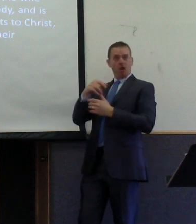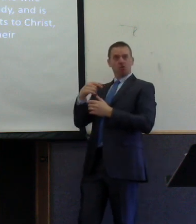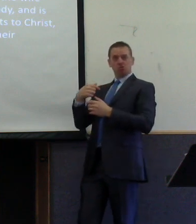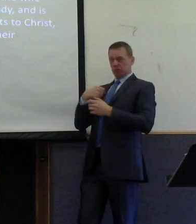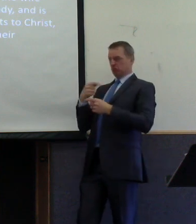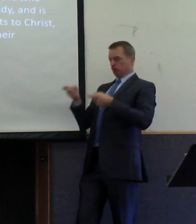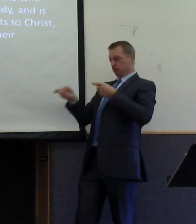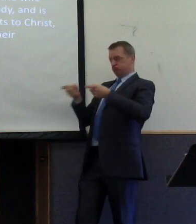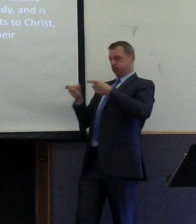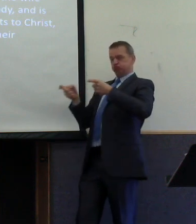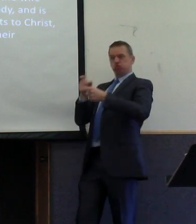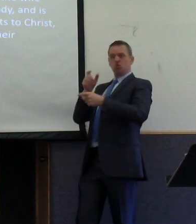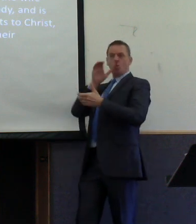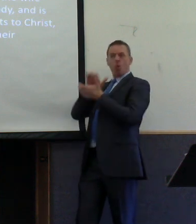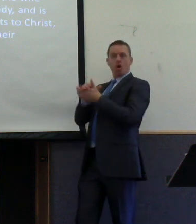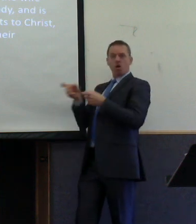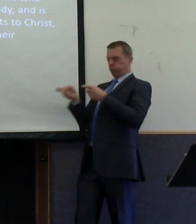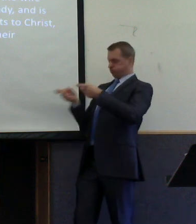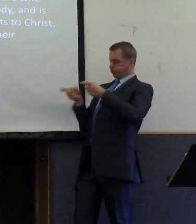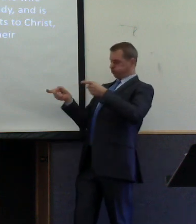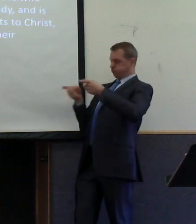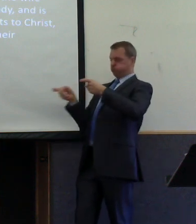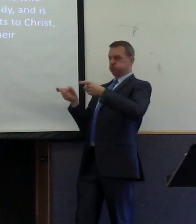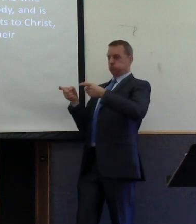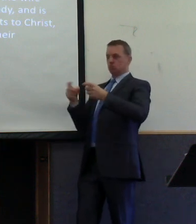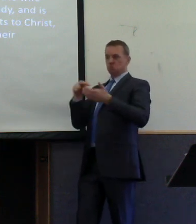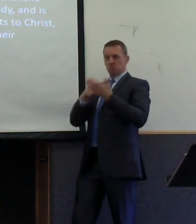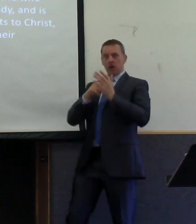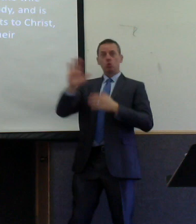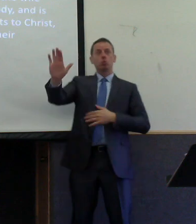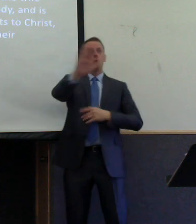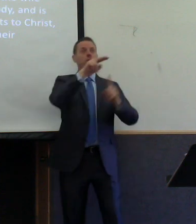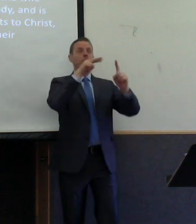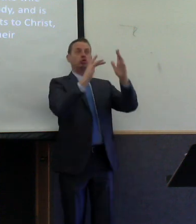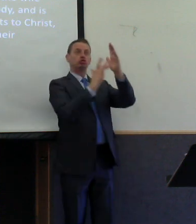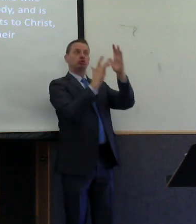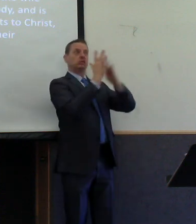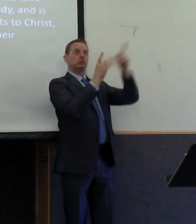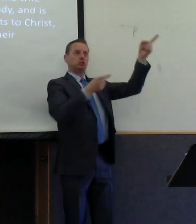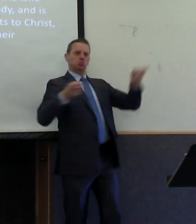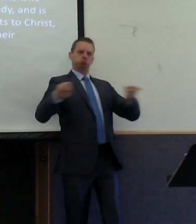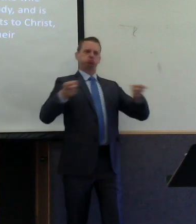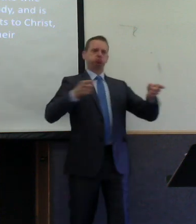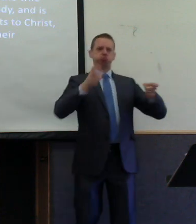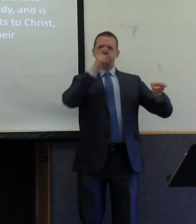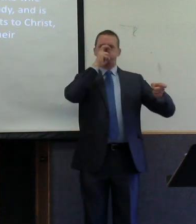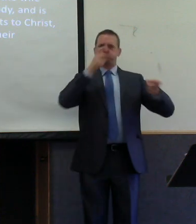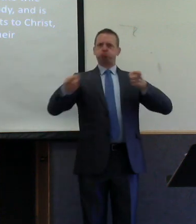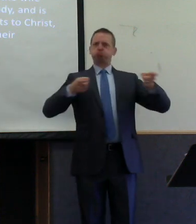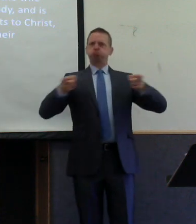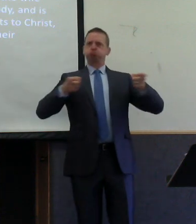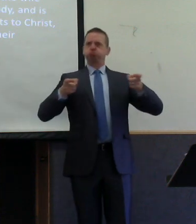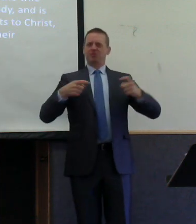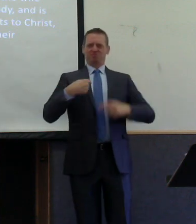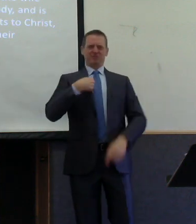And if you believe that, if you believe that the husband should do brilliant tactics and all